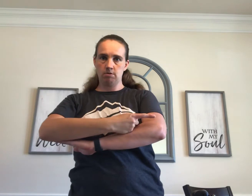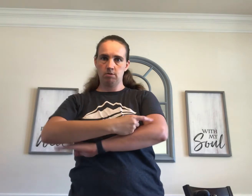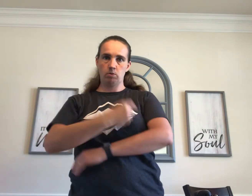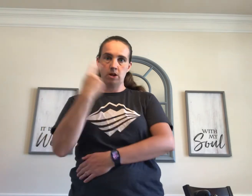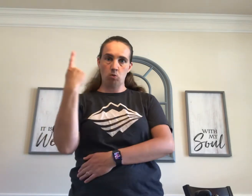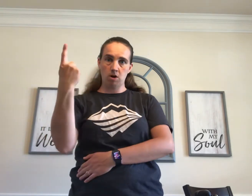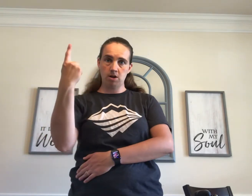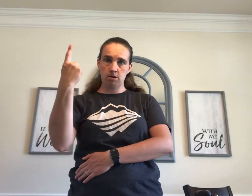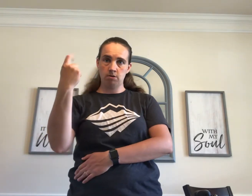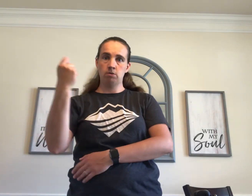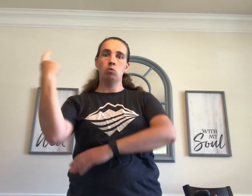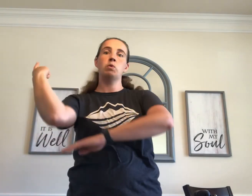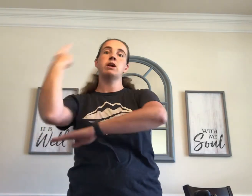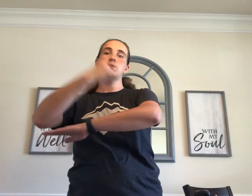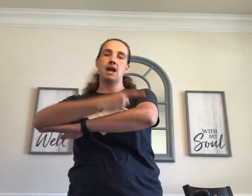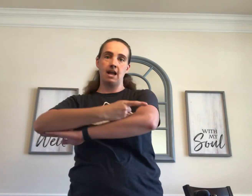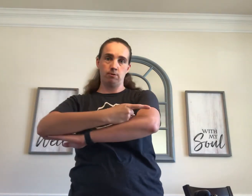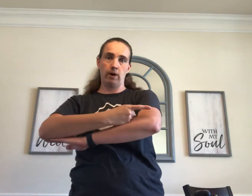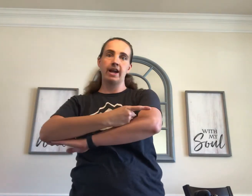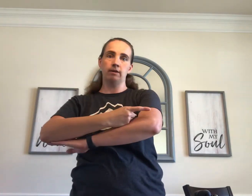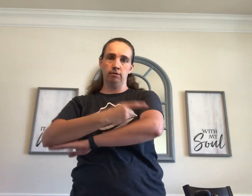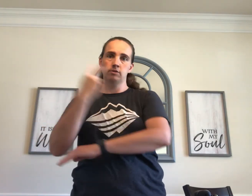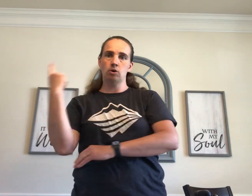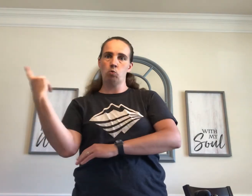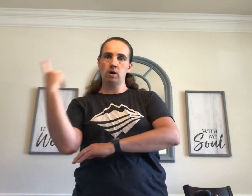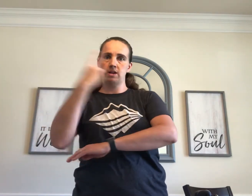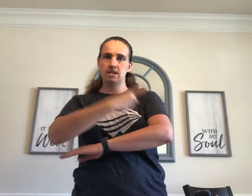we know one, we know day, right? So 1 day.